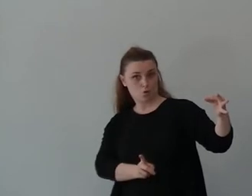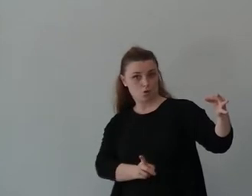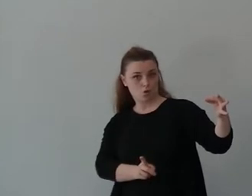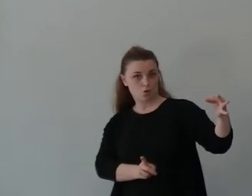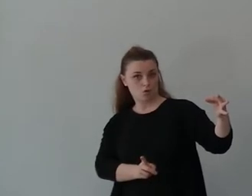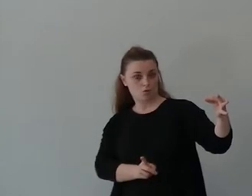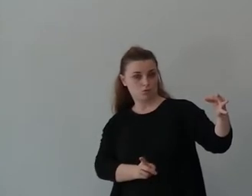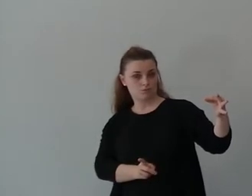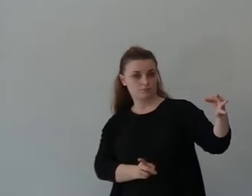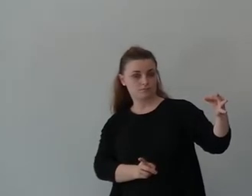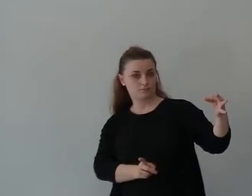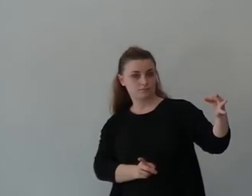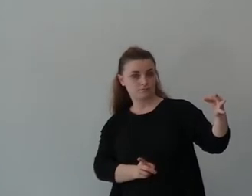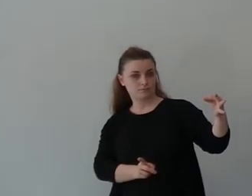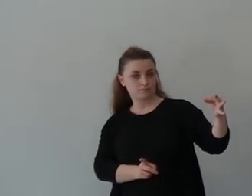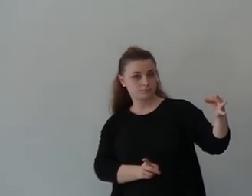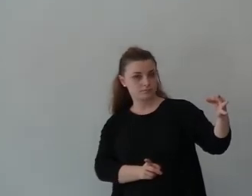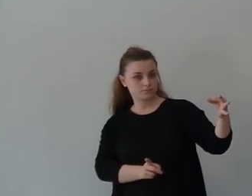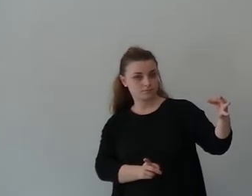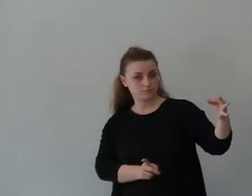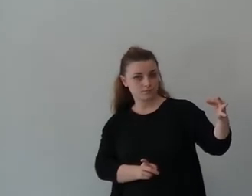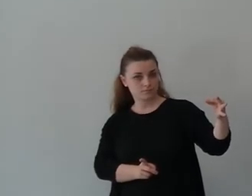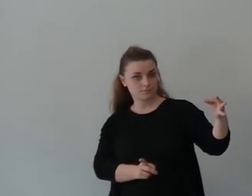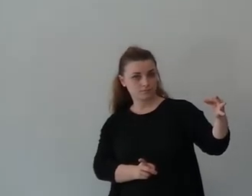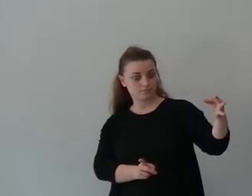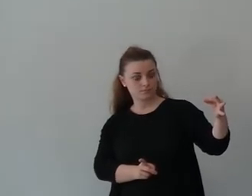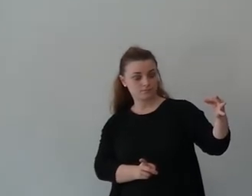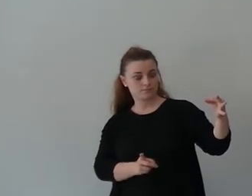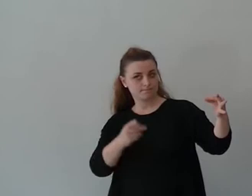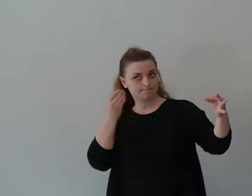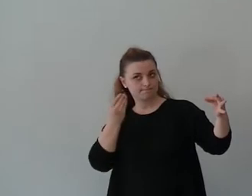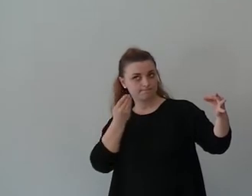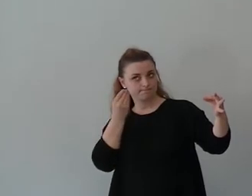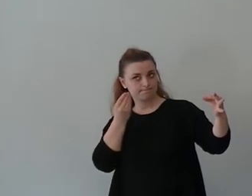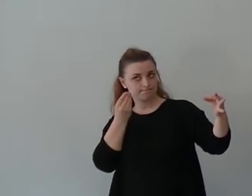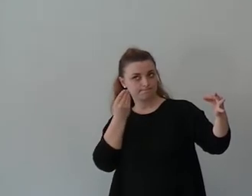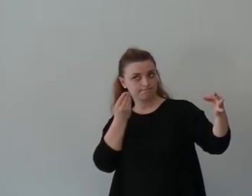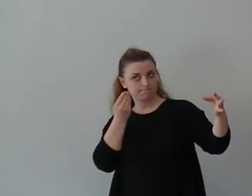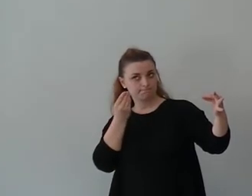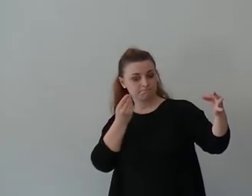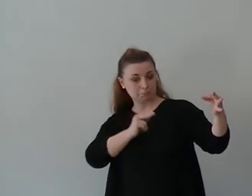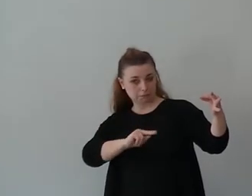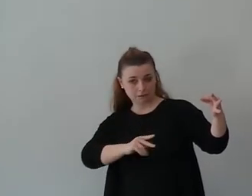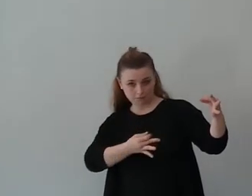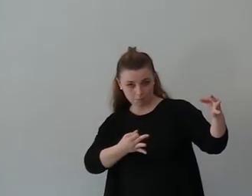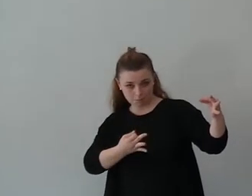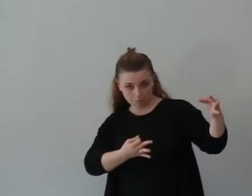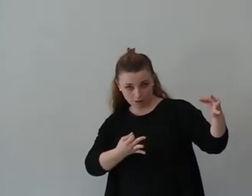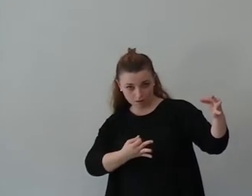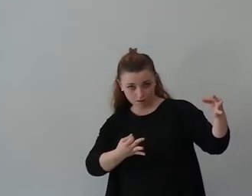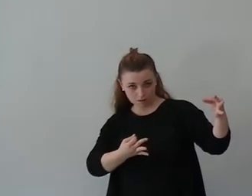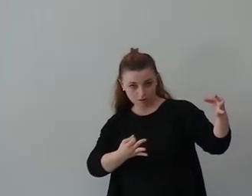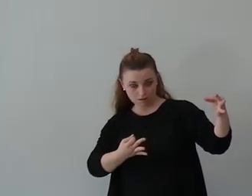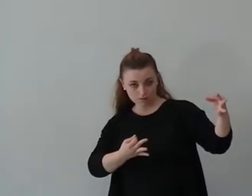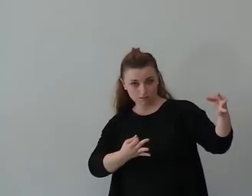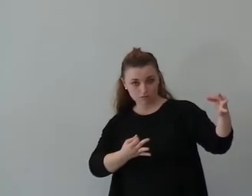wonder, is this going to write well? Potresti chiederti, scriverà bene? Before you sharpen